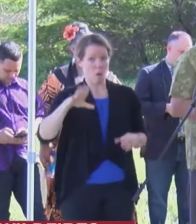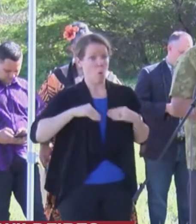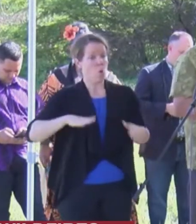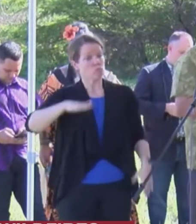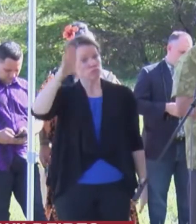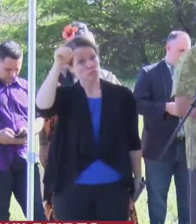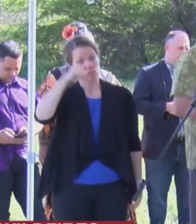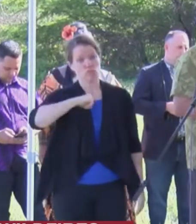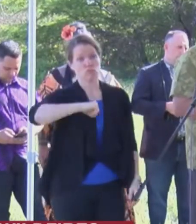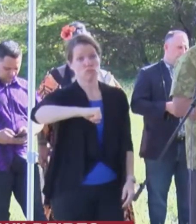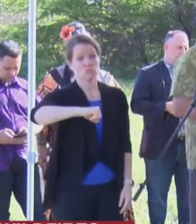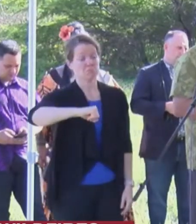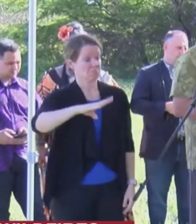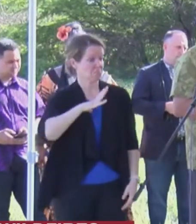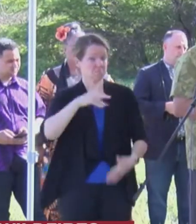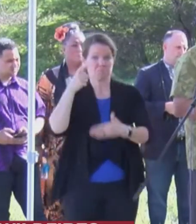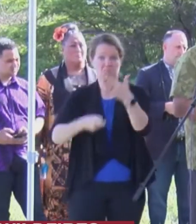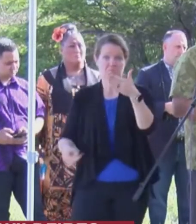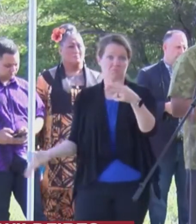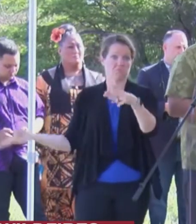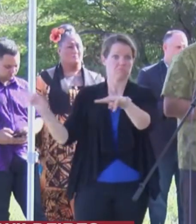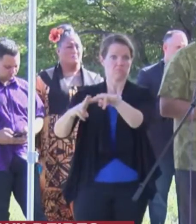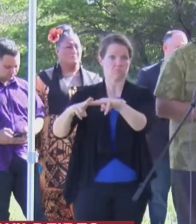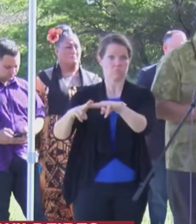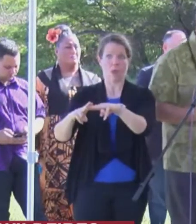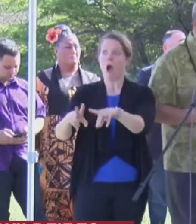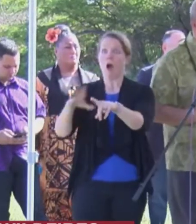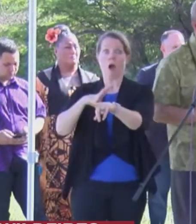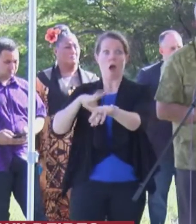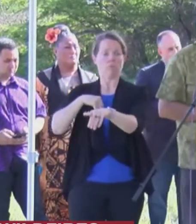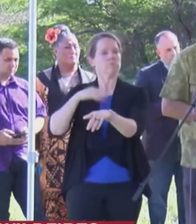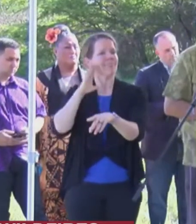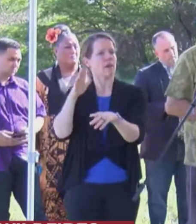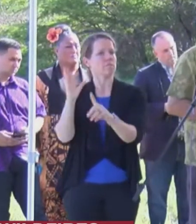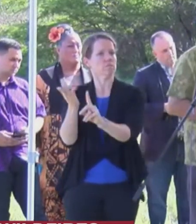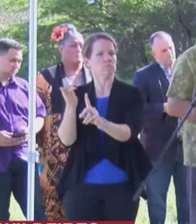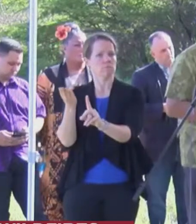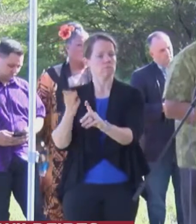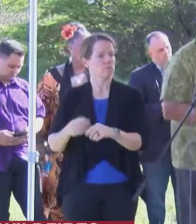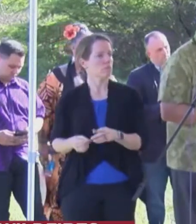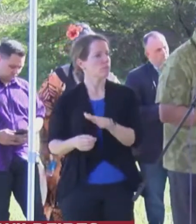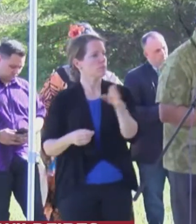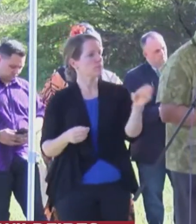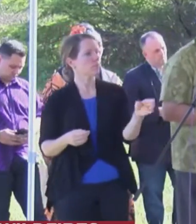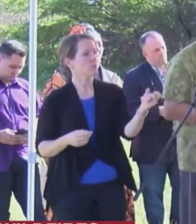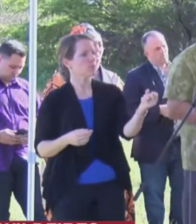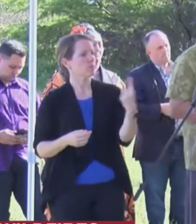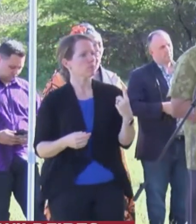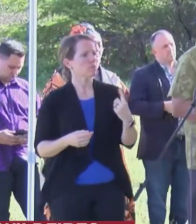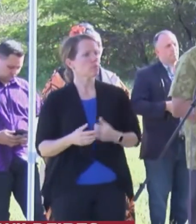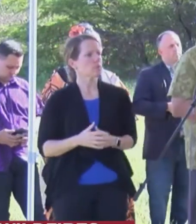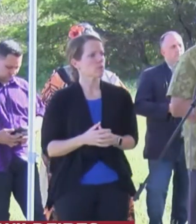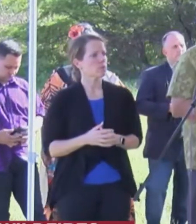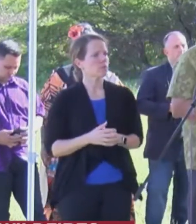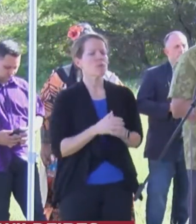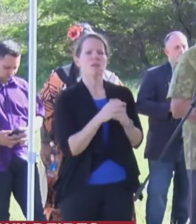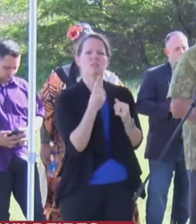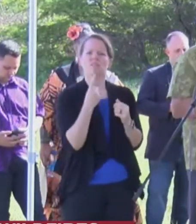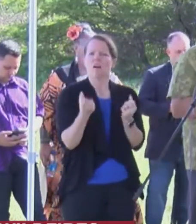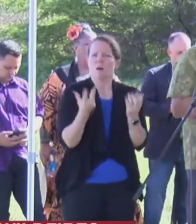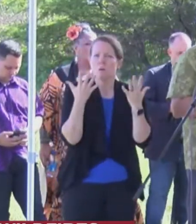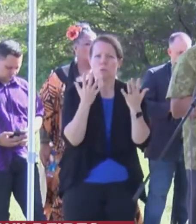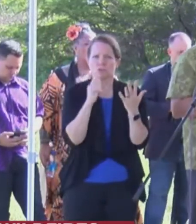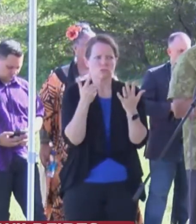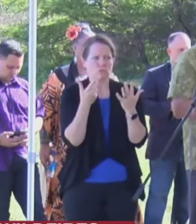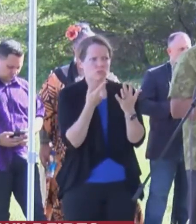so they can help by making up and shoring up that shortfall. Mayor, do you know how much you're proposing to ask for, or would that depend on? No, so